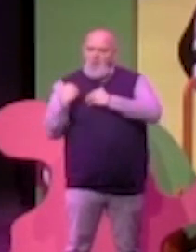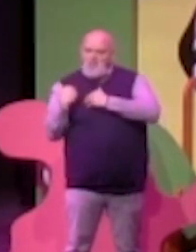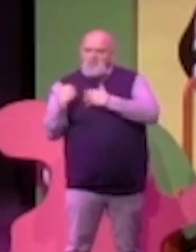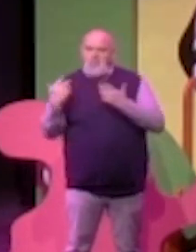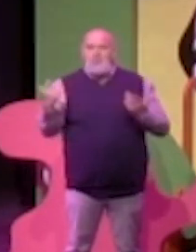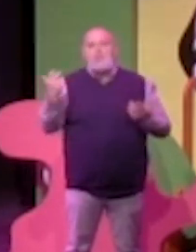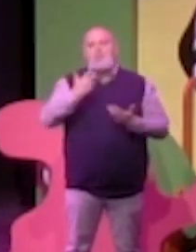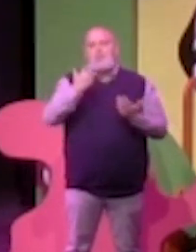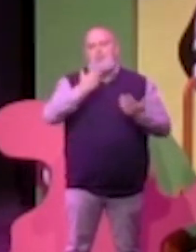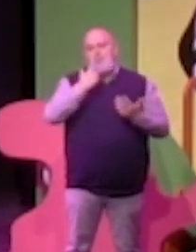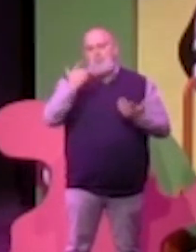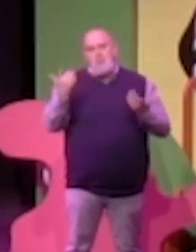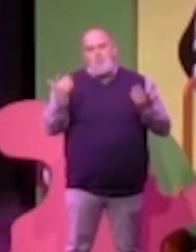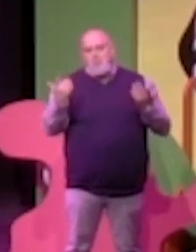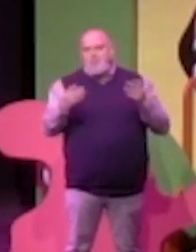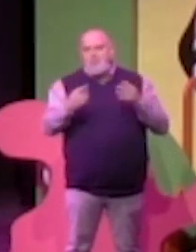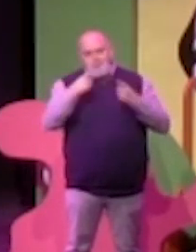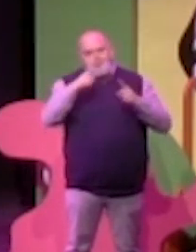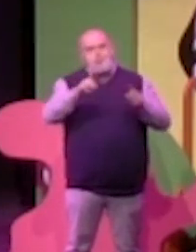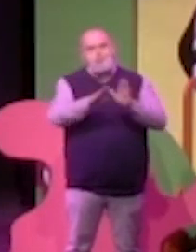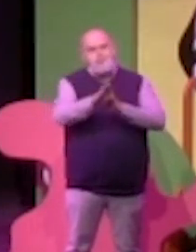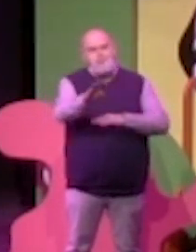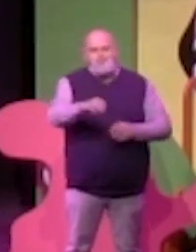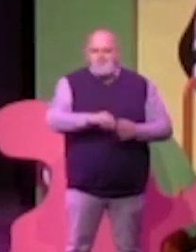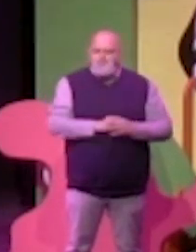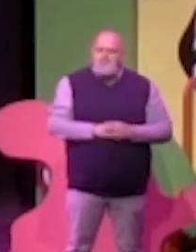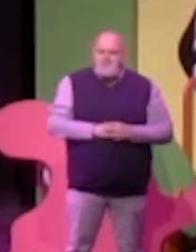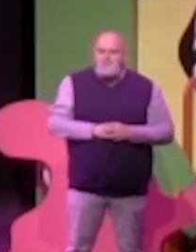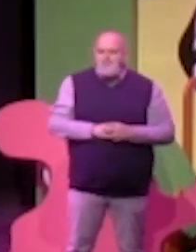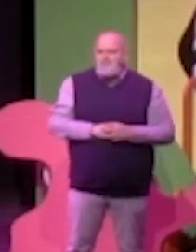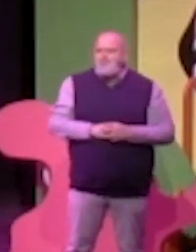get, right? Tremendous.